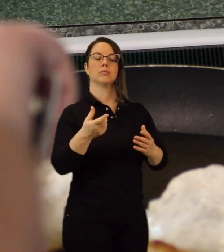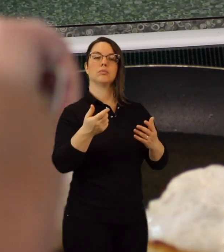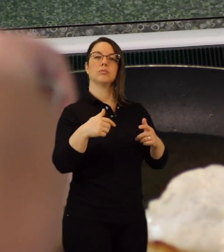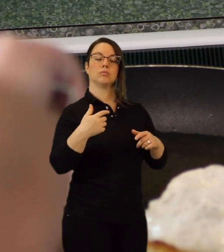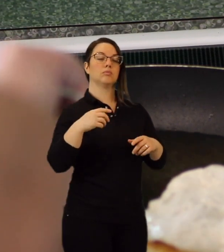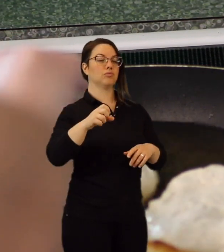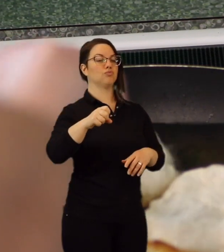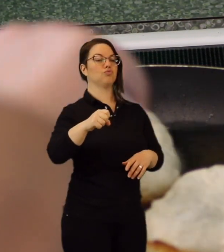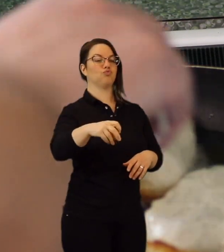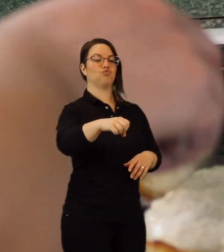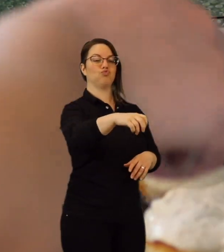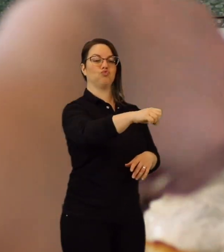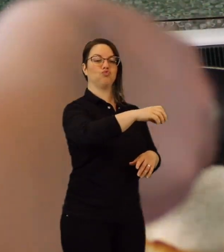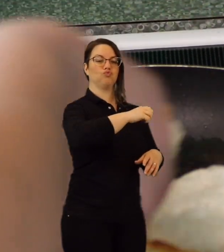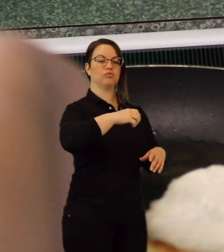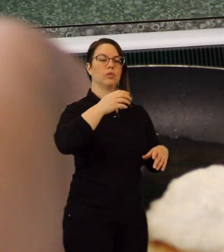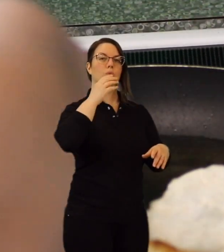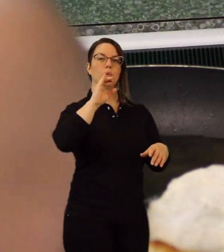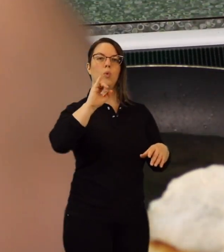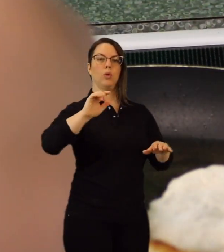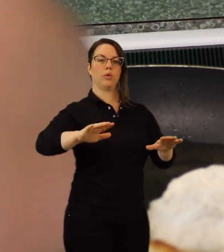the bottom half of the dough.